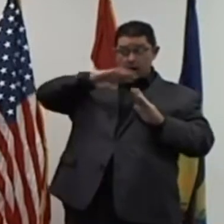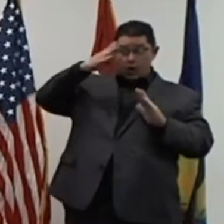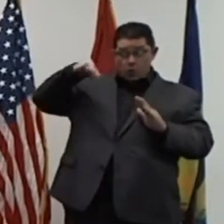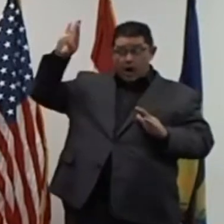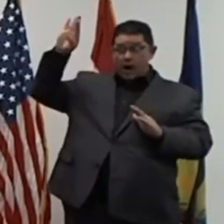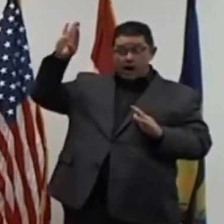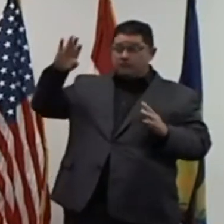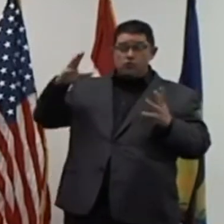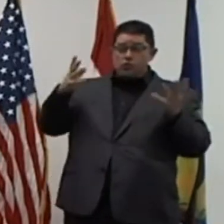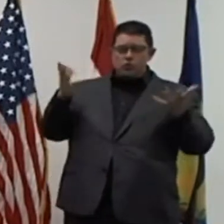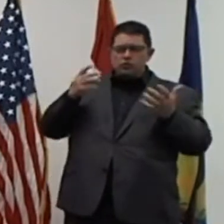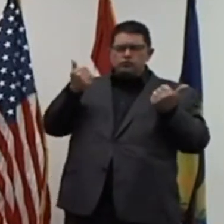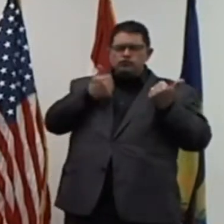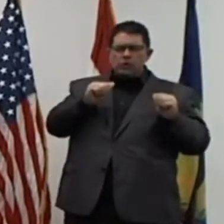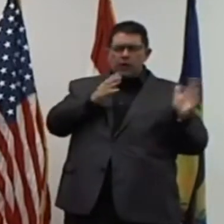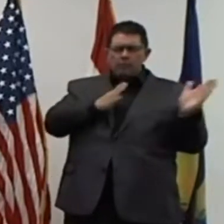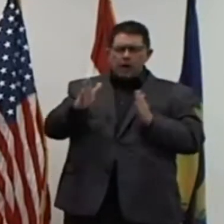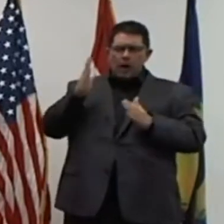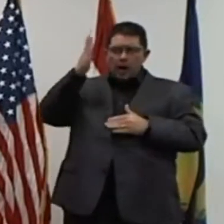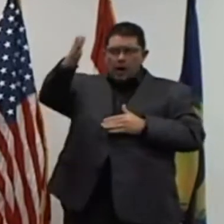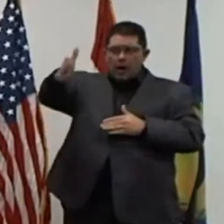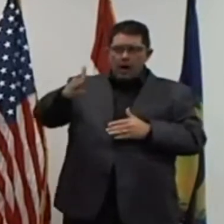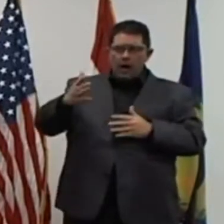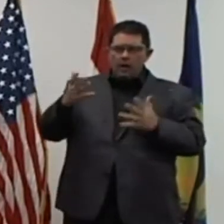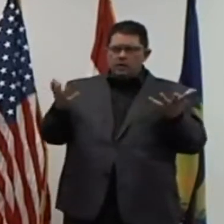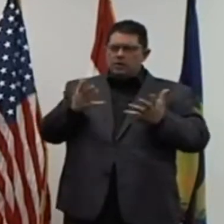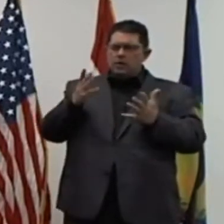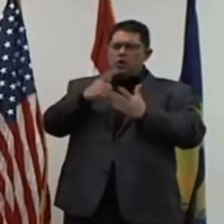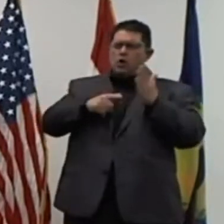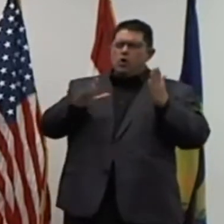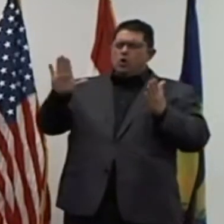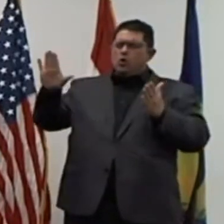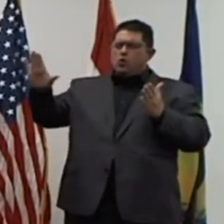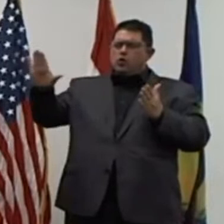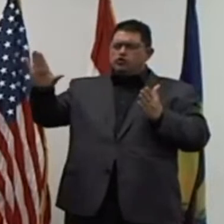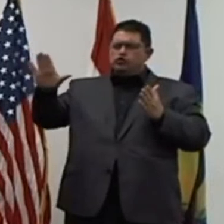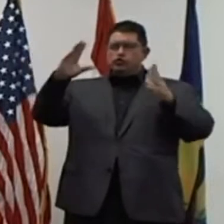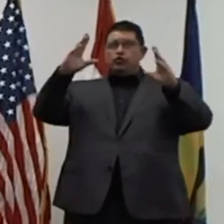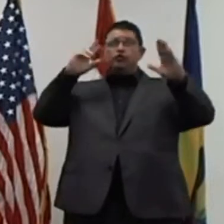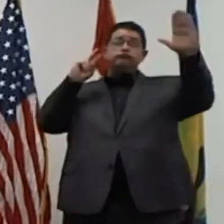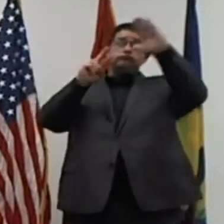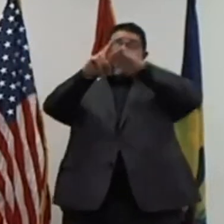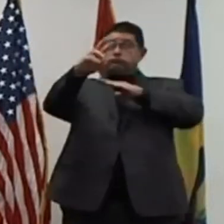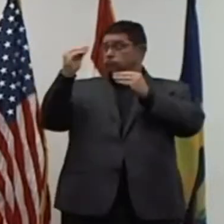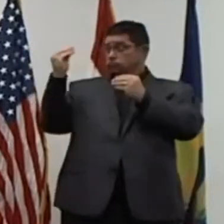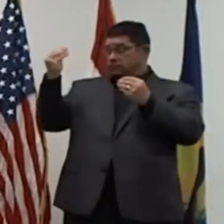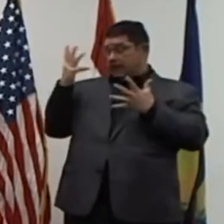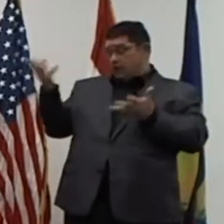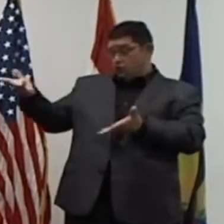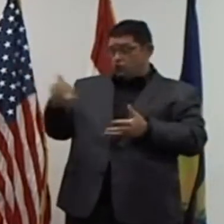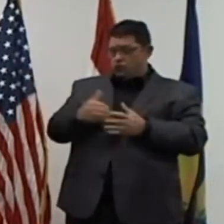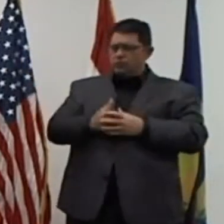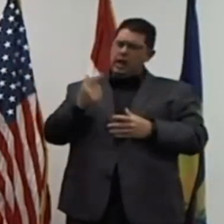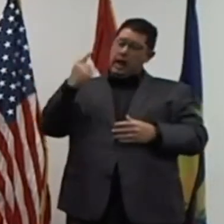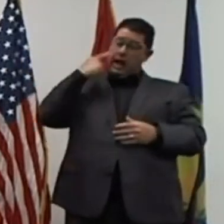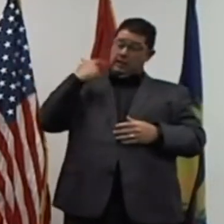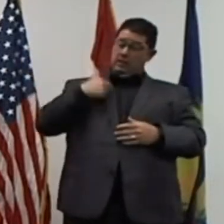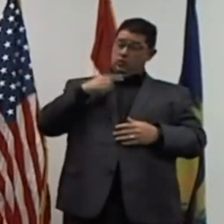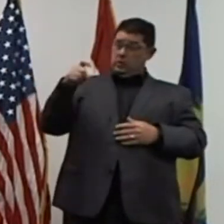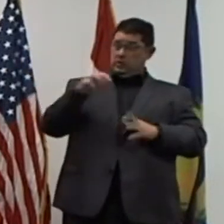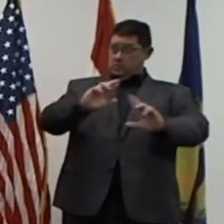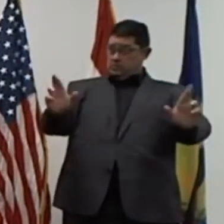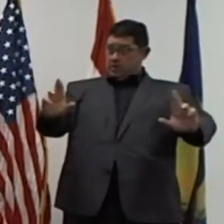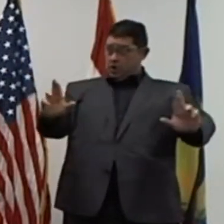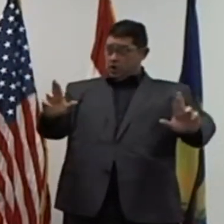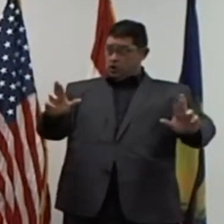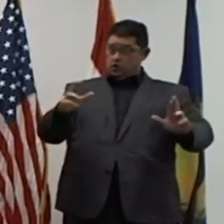ahead? I know it's hard to look out that far, but what's your vision telling you? Well, I think we have to be prepared. We are where we are today because